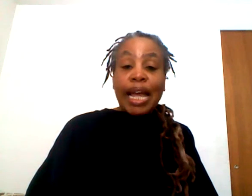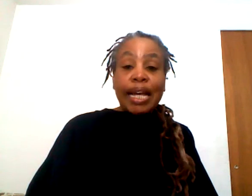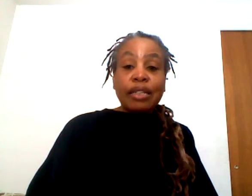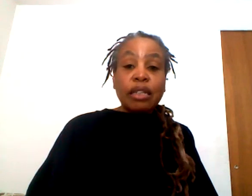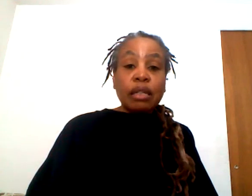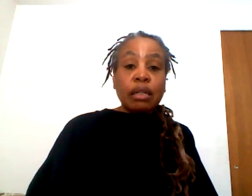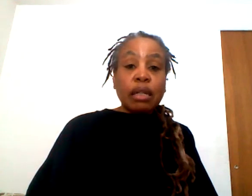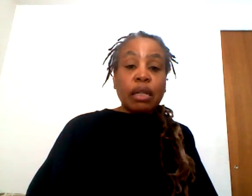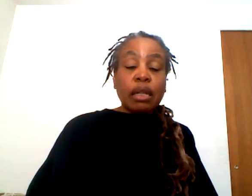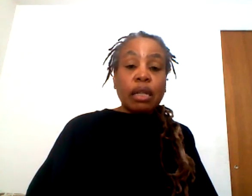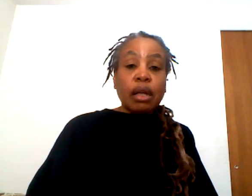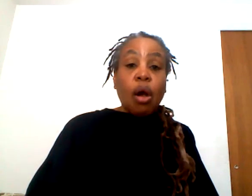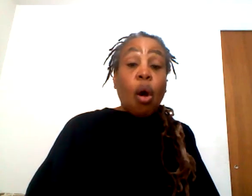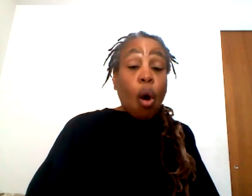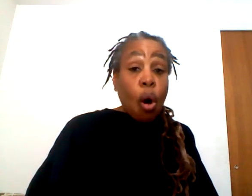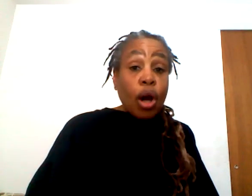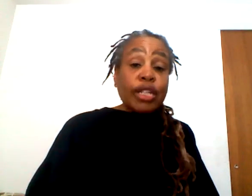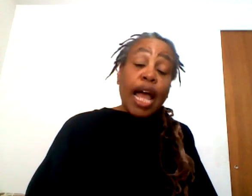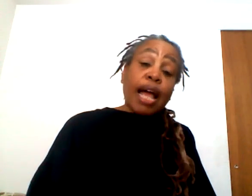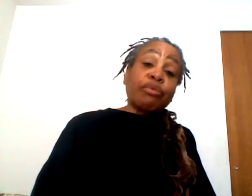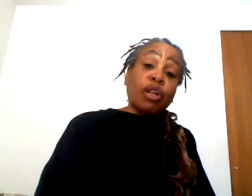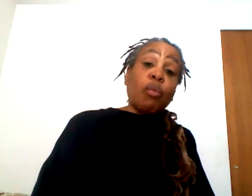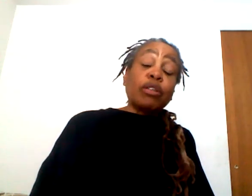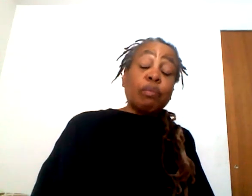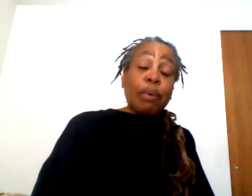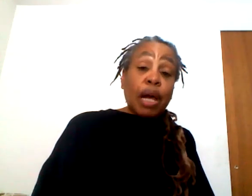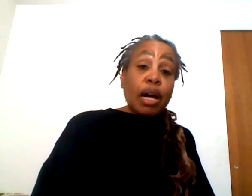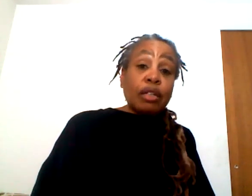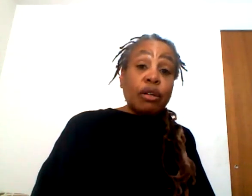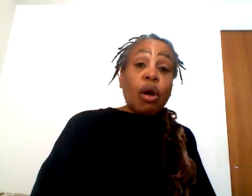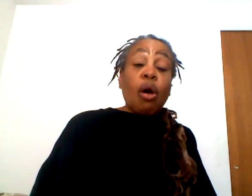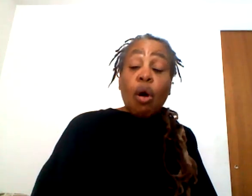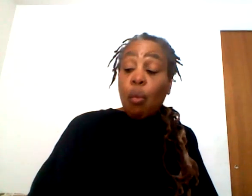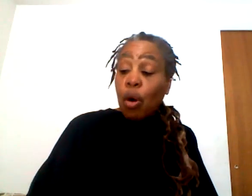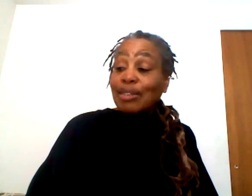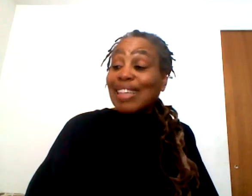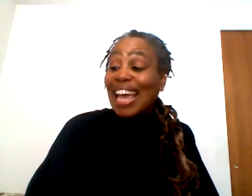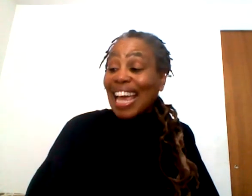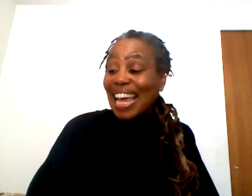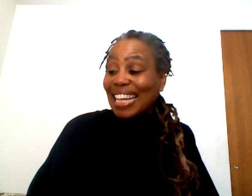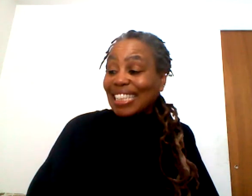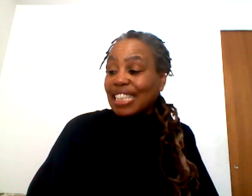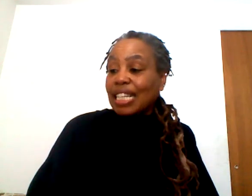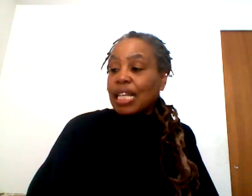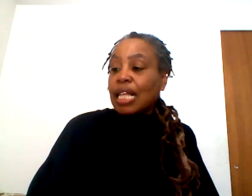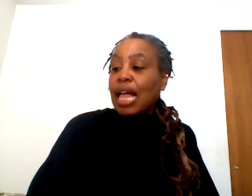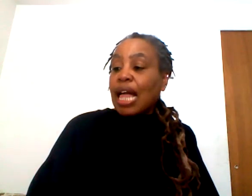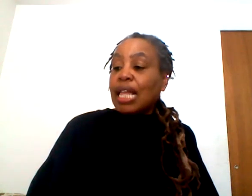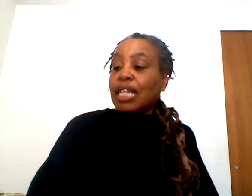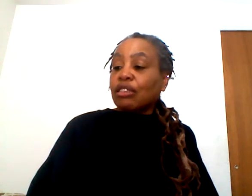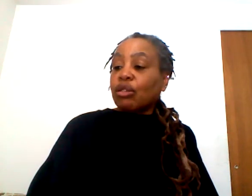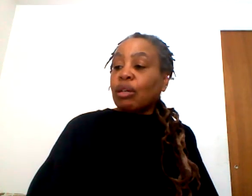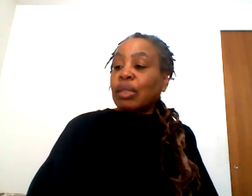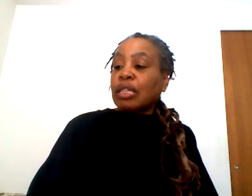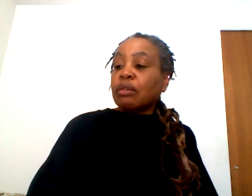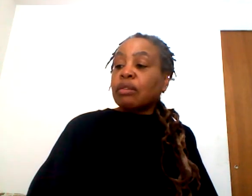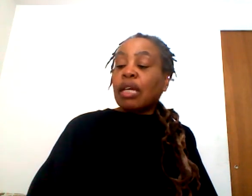hand, or to have someone's blood on one's head. And let's look at what it says